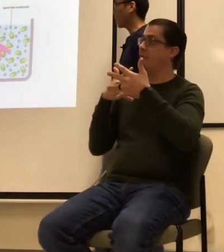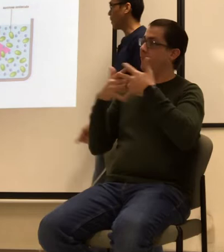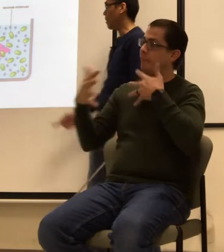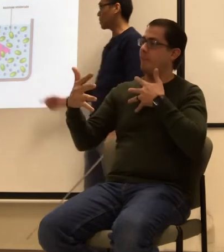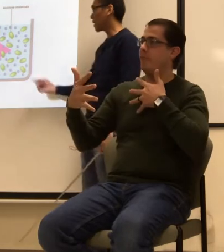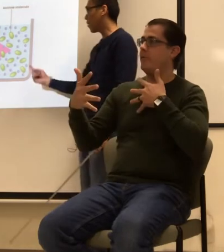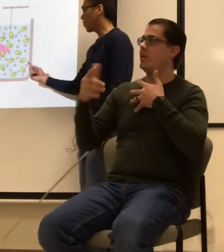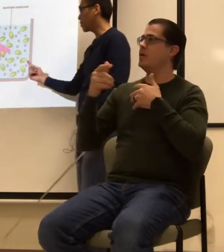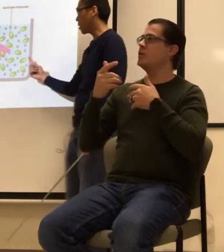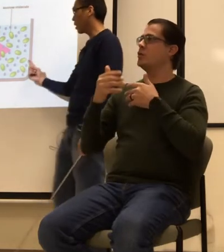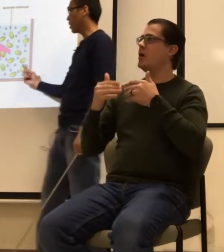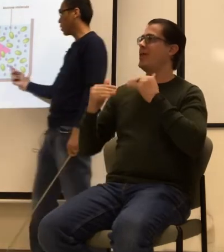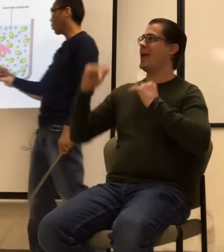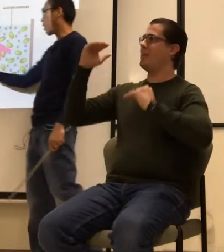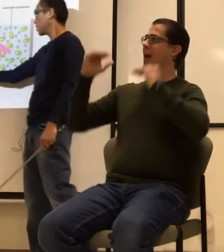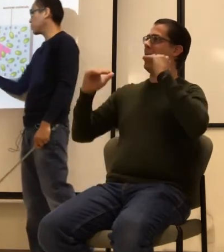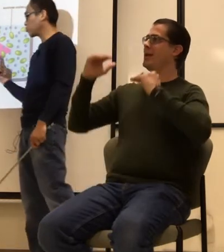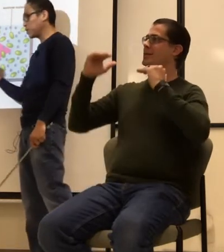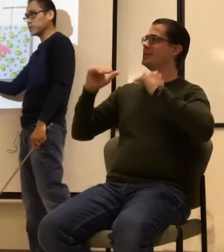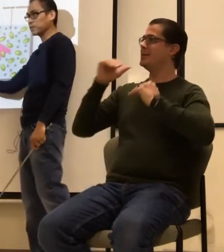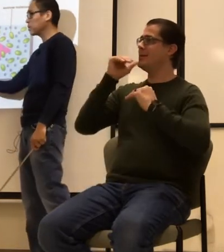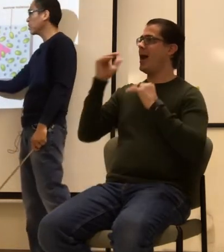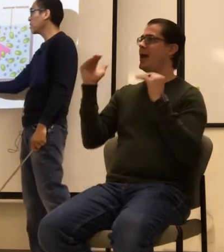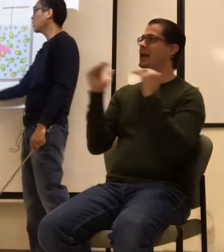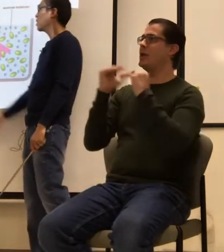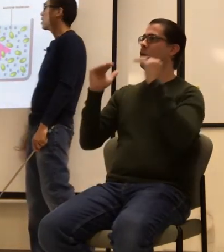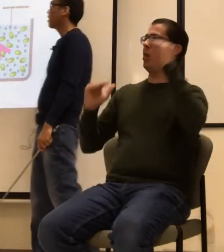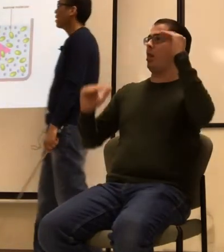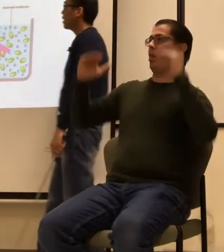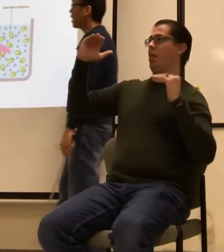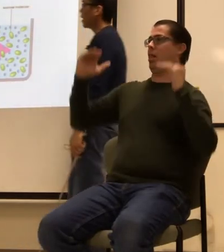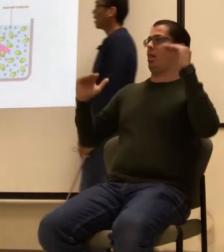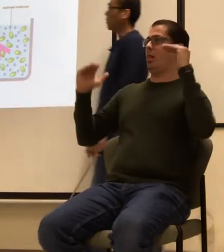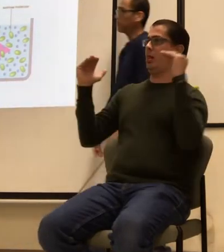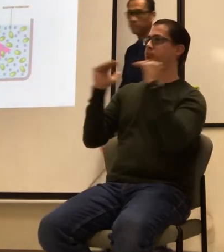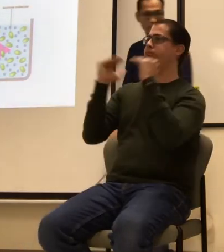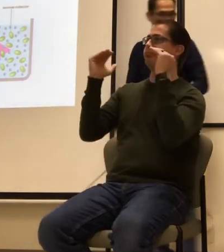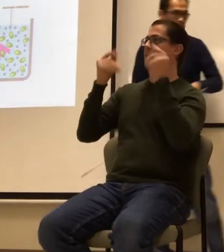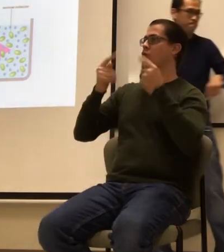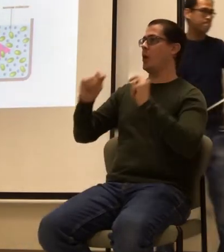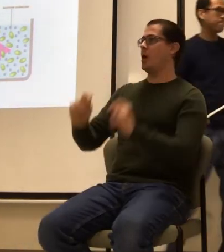to like balance out this unequal concentration.